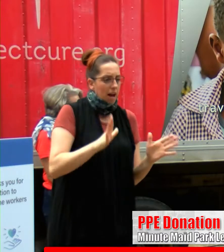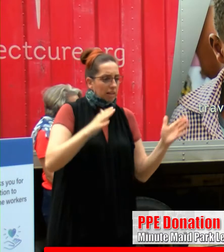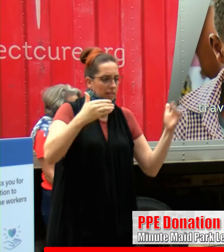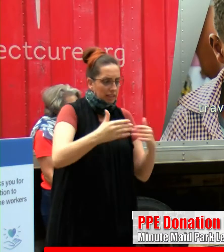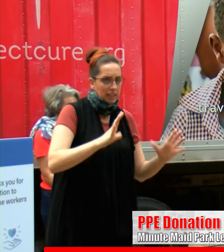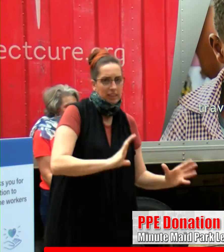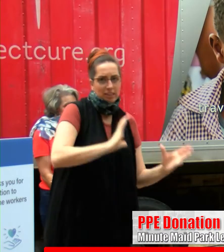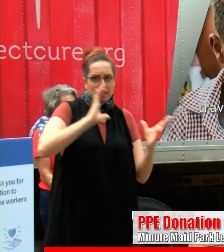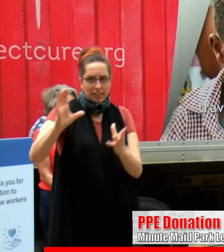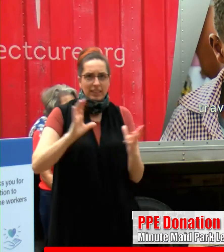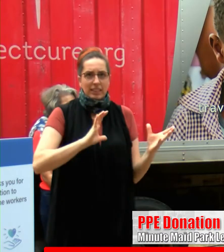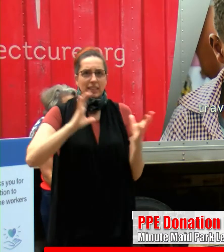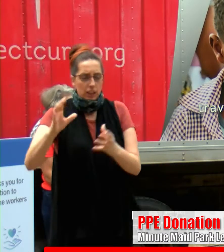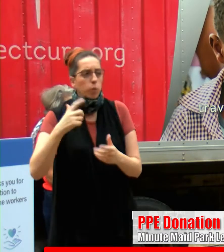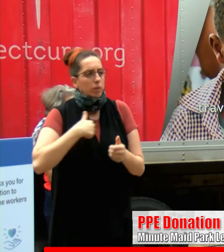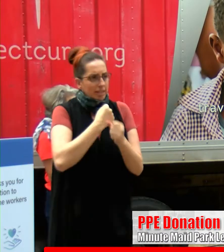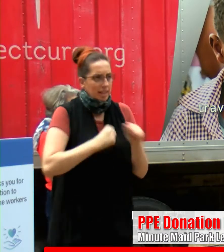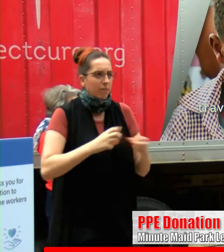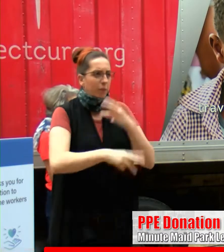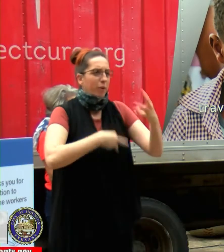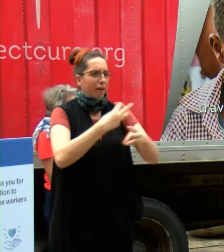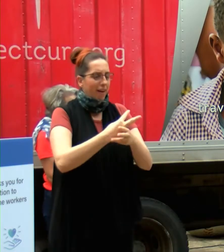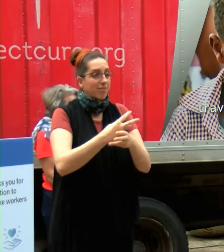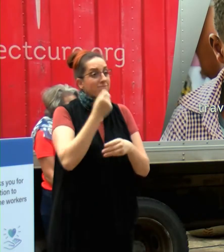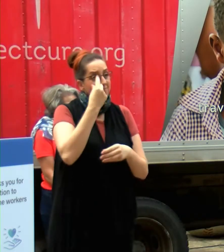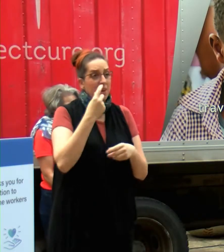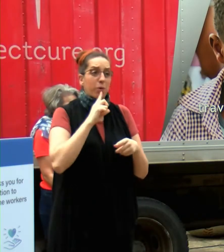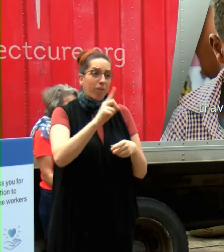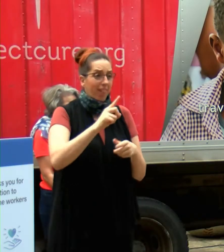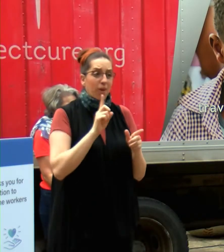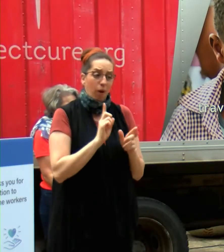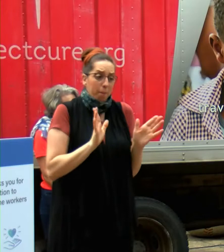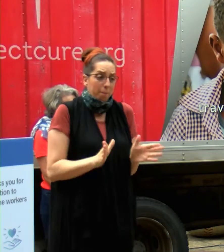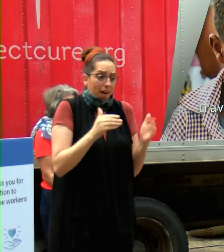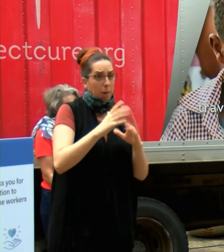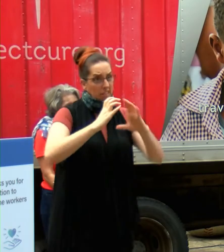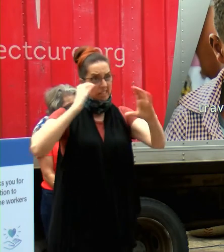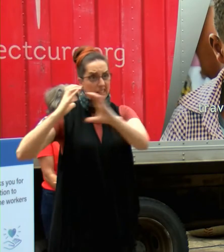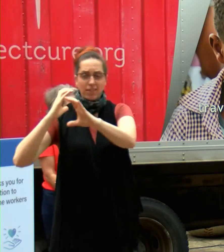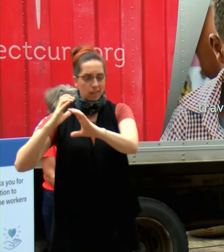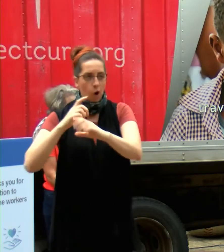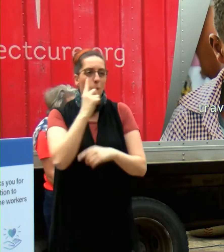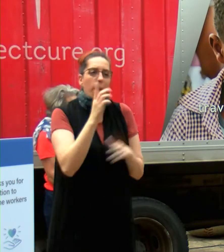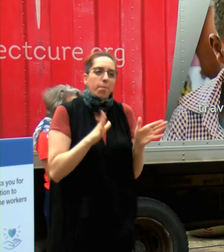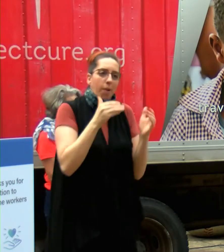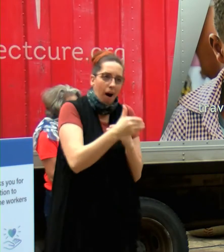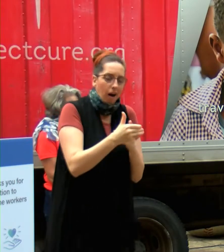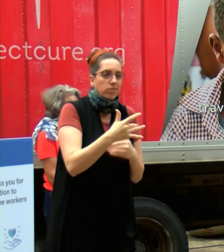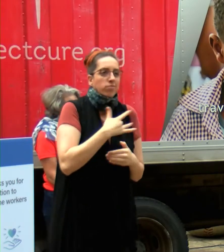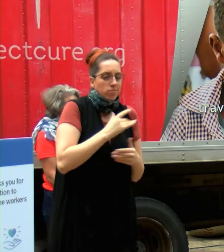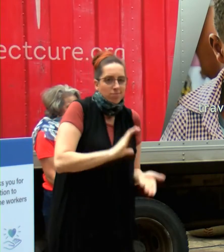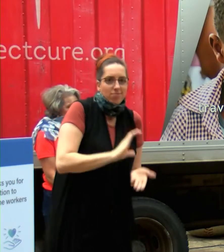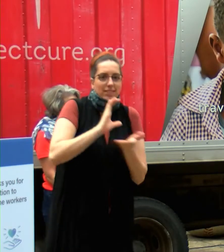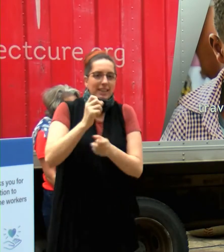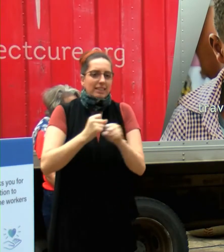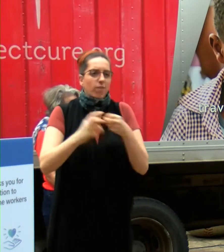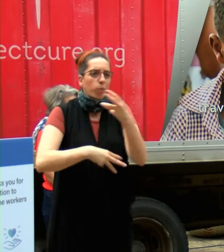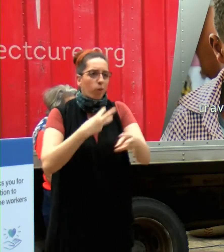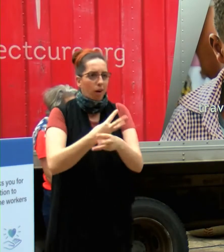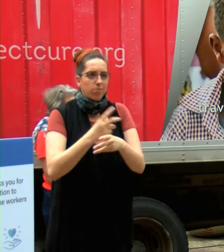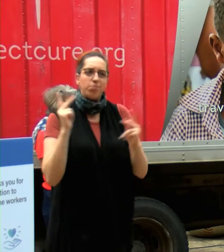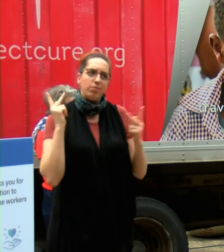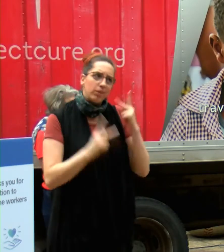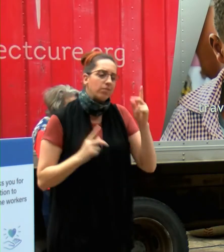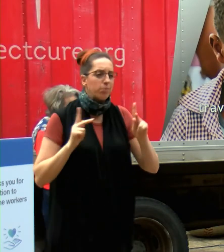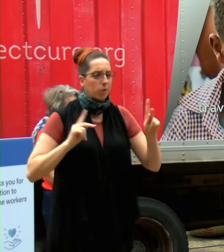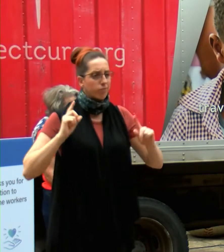time. But right now, today, we've been saving the world one box at a time. And some of the most touching donations that have came out here today have